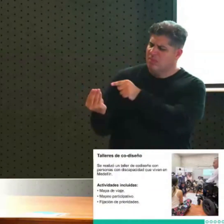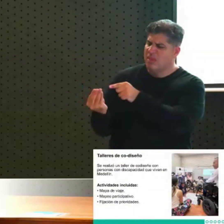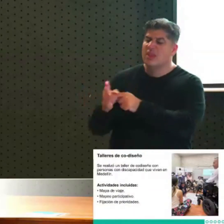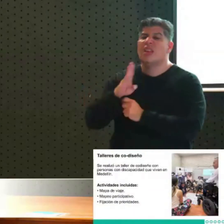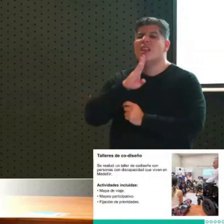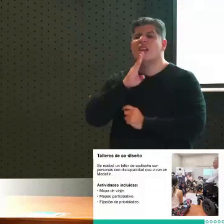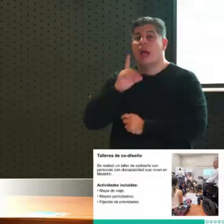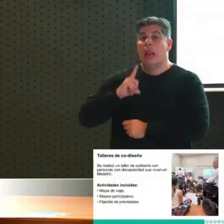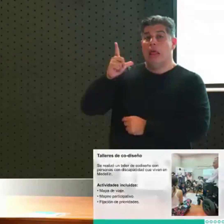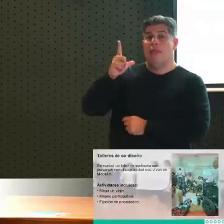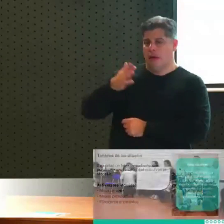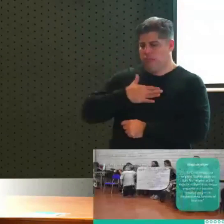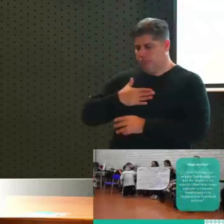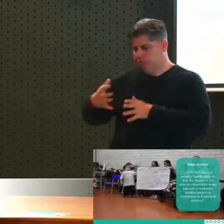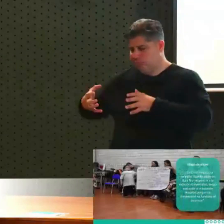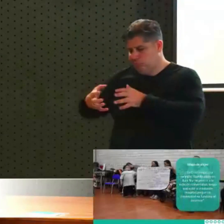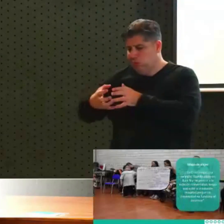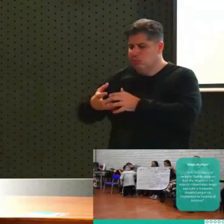members.